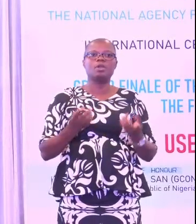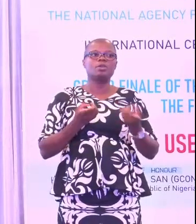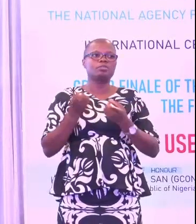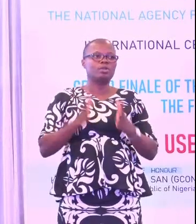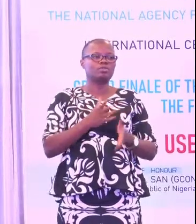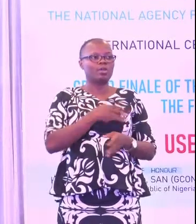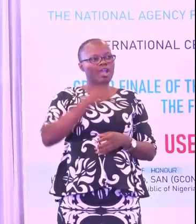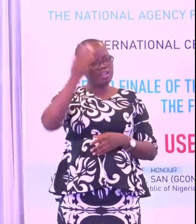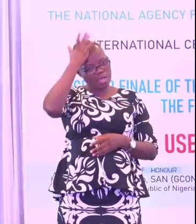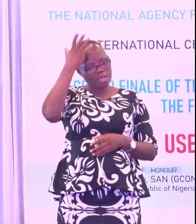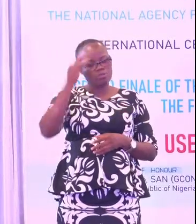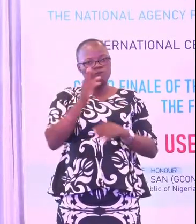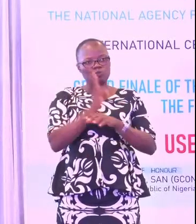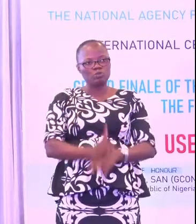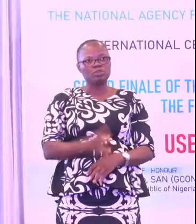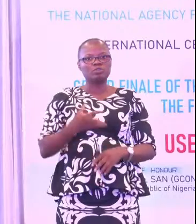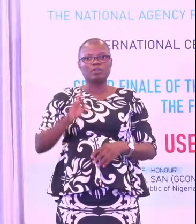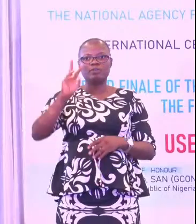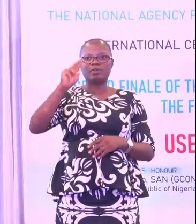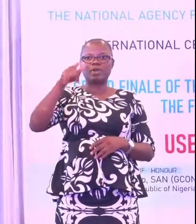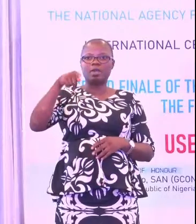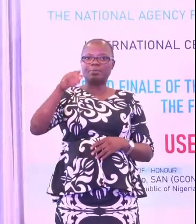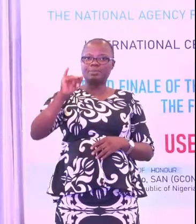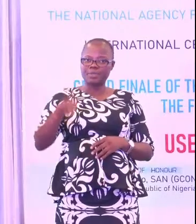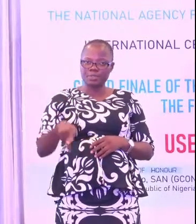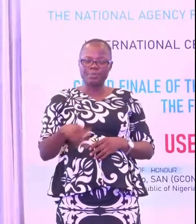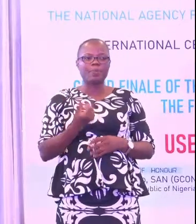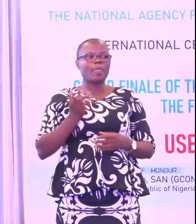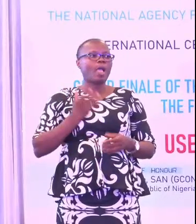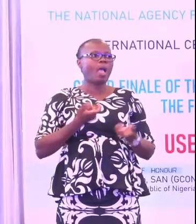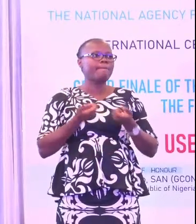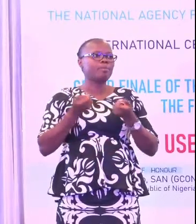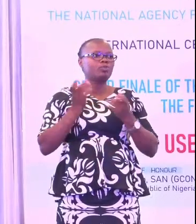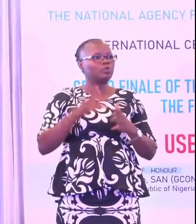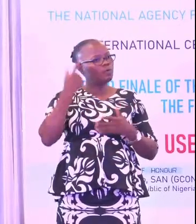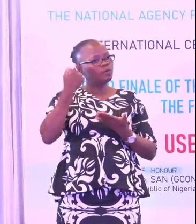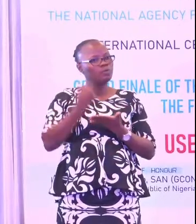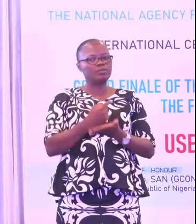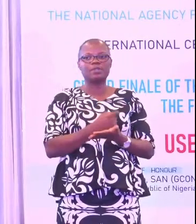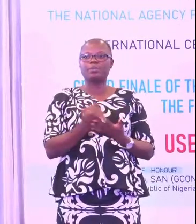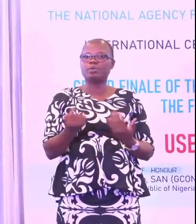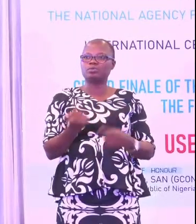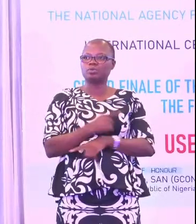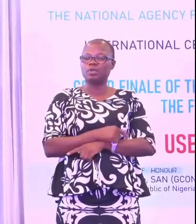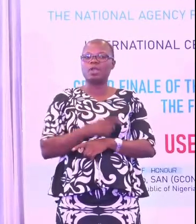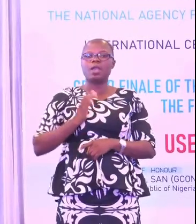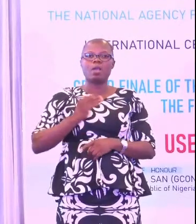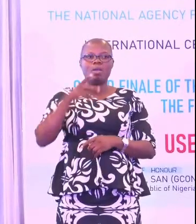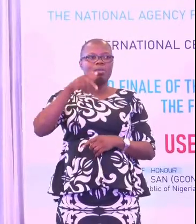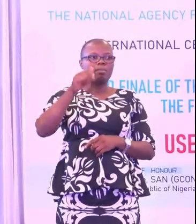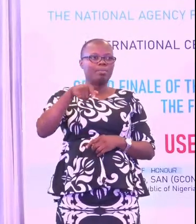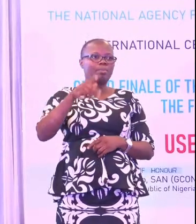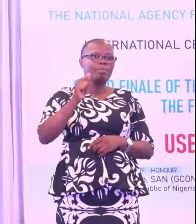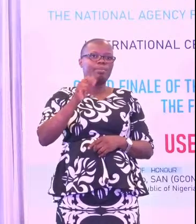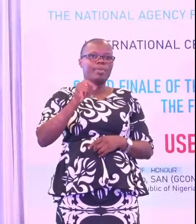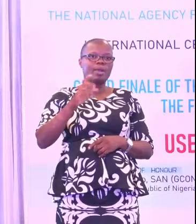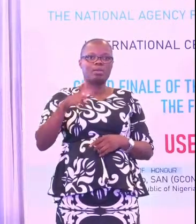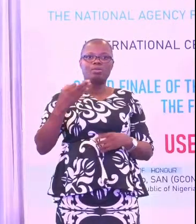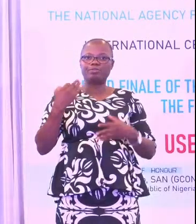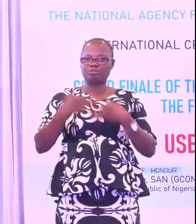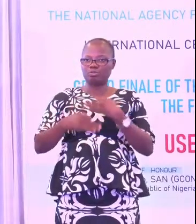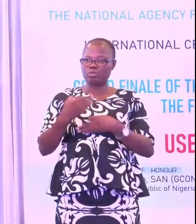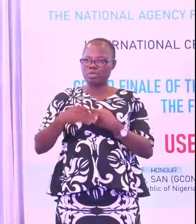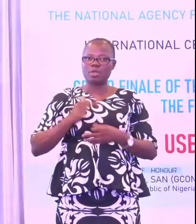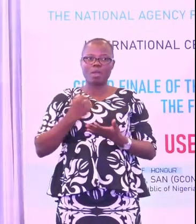heads of units of NAPTIP, our moderator for the debate today, our panel of judges,